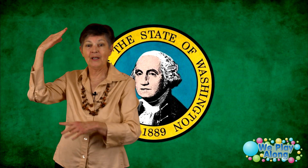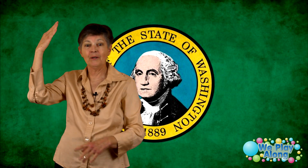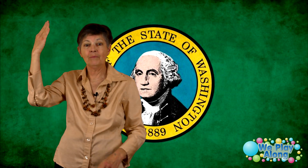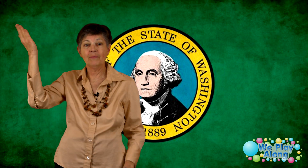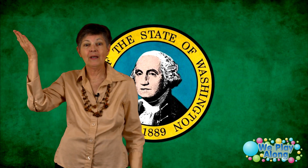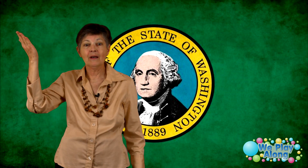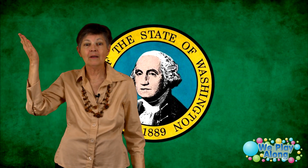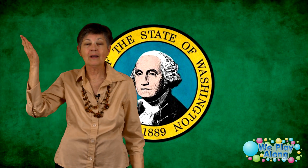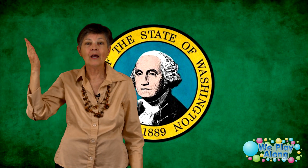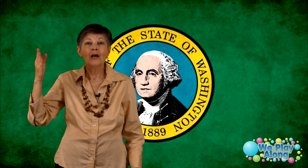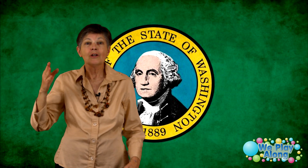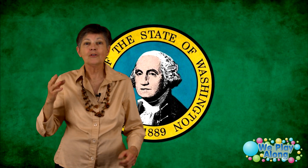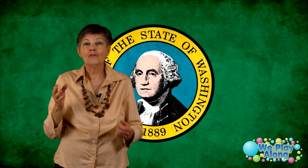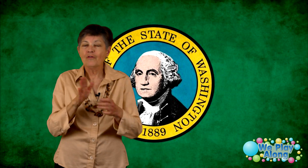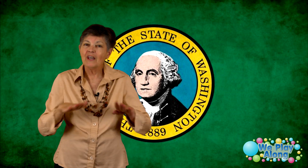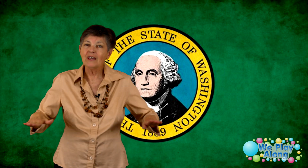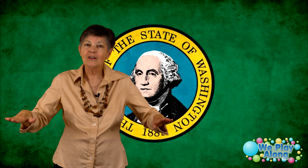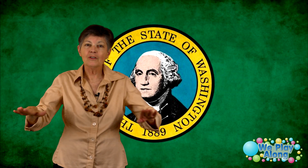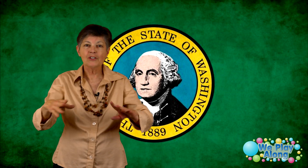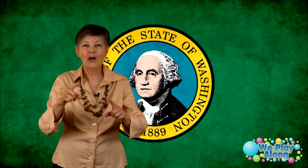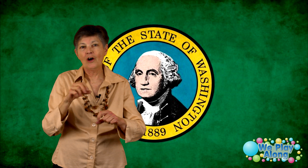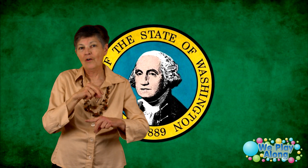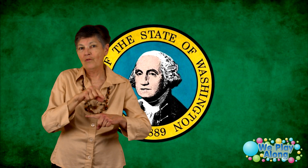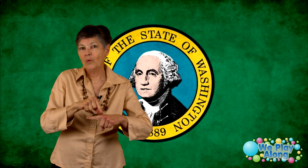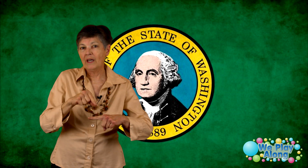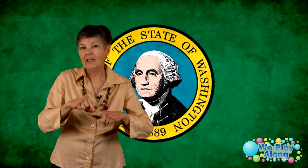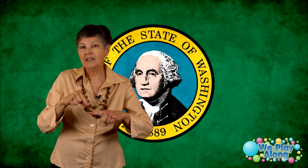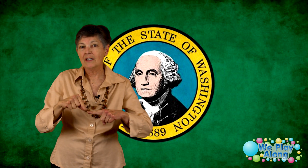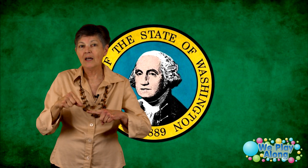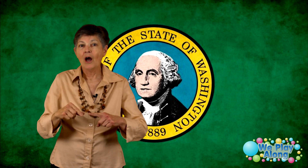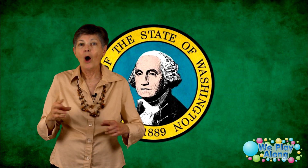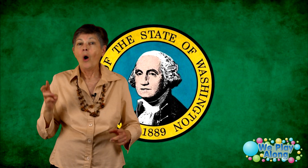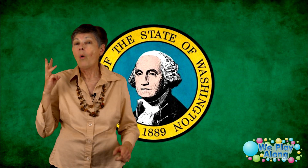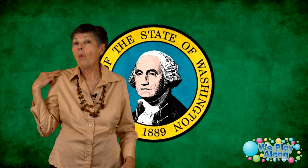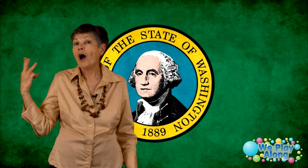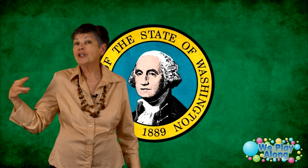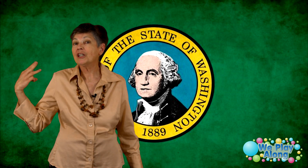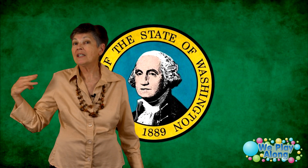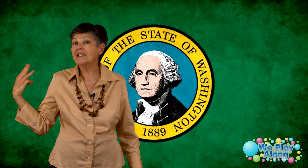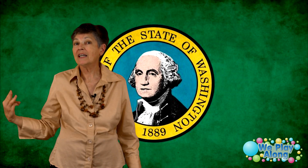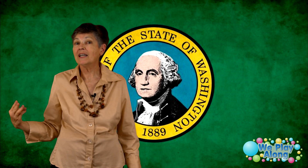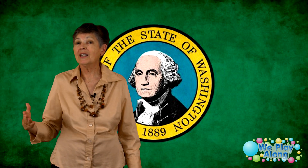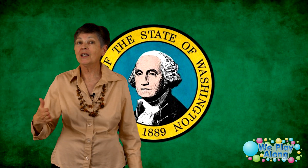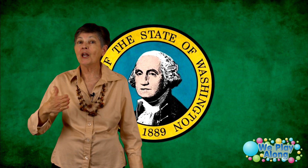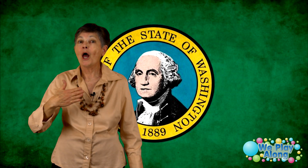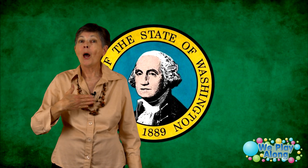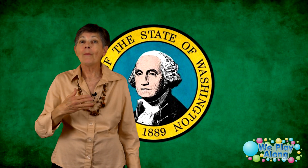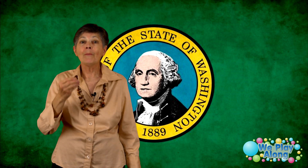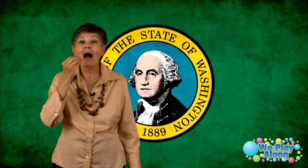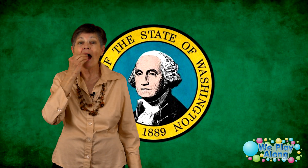mountain peak to fields of wheat. Washington,